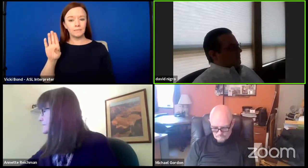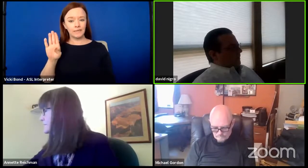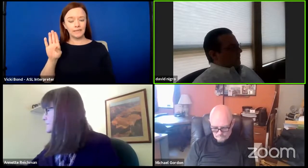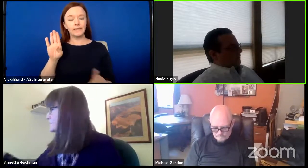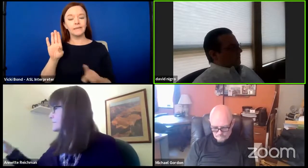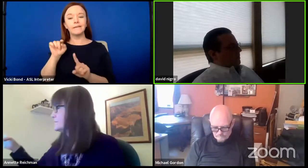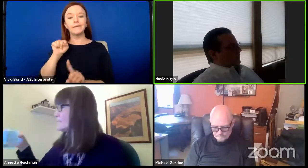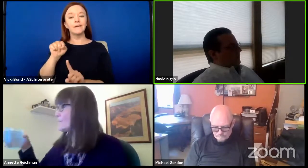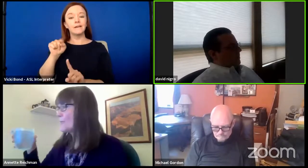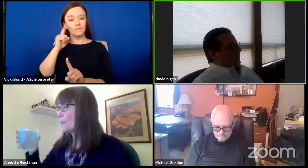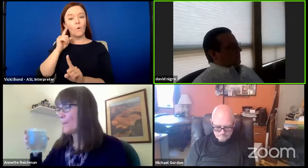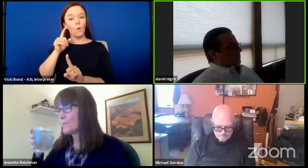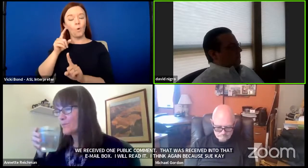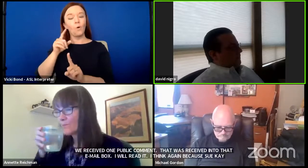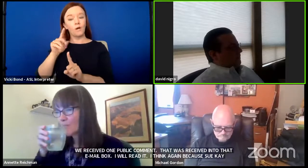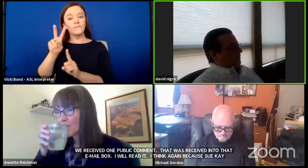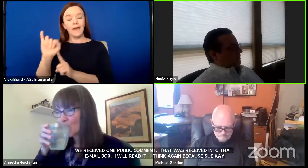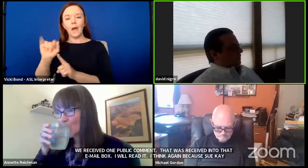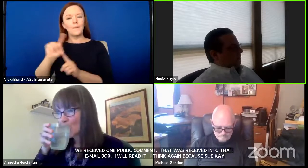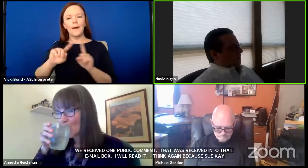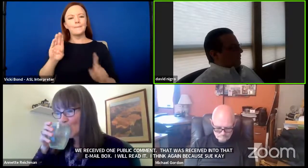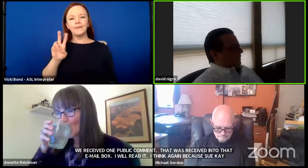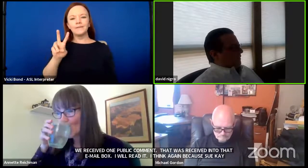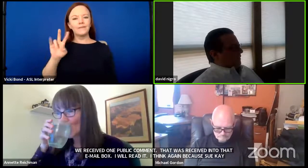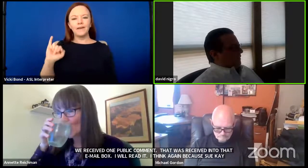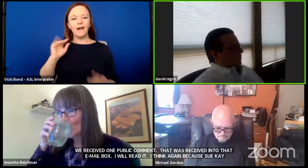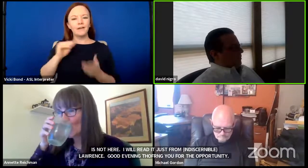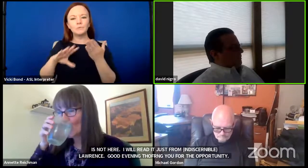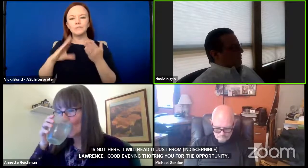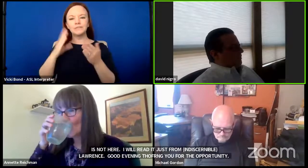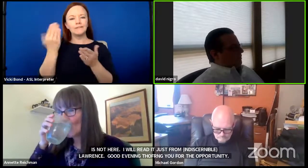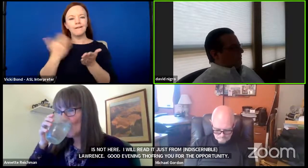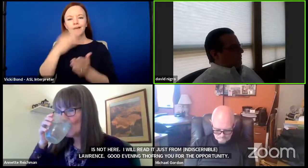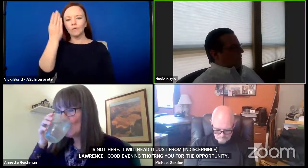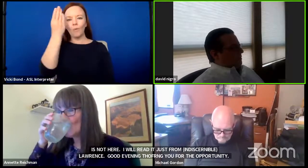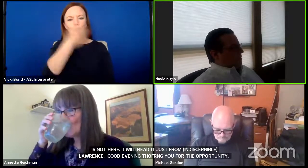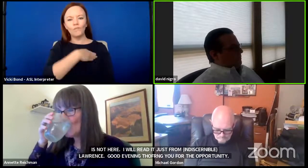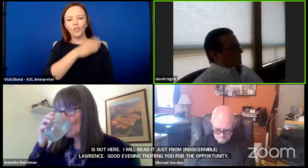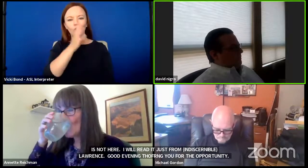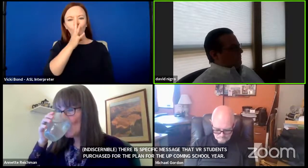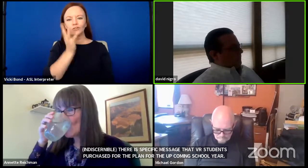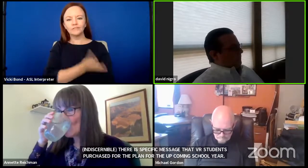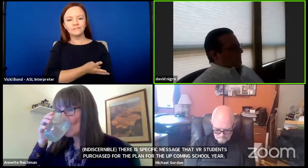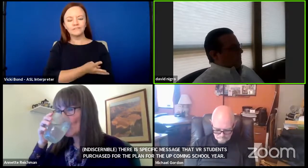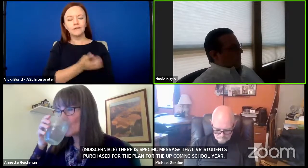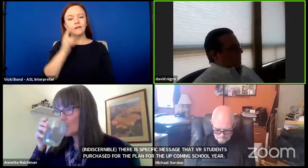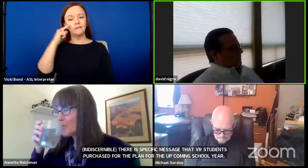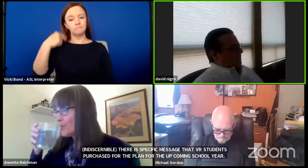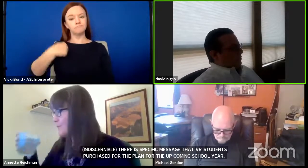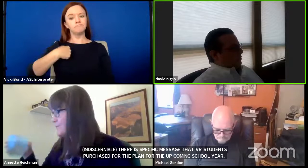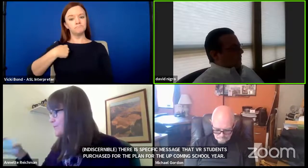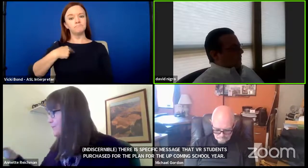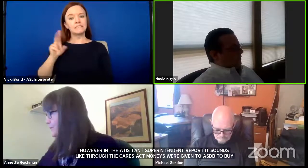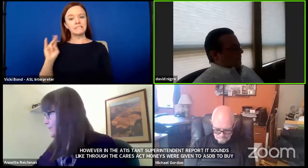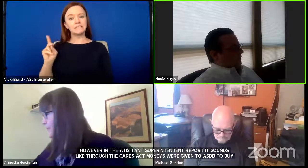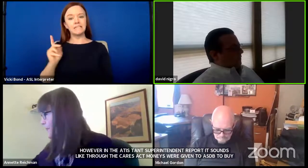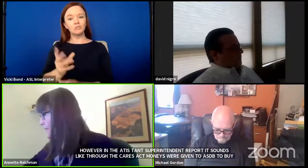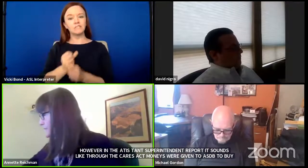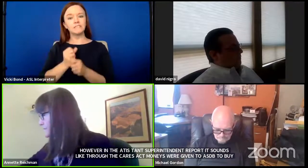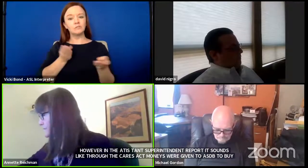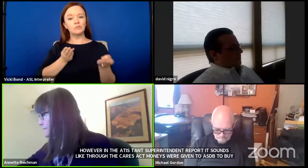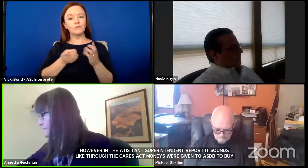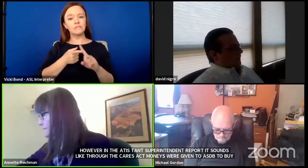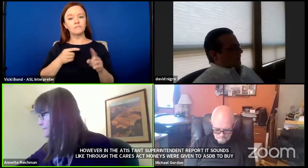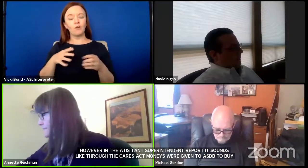reason, blind and visually impaired students were once again overlooked. Please understand from someone who receives services from a regional cooperative that